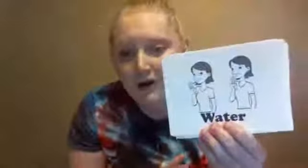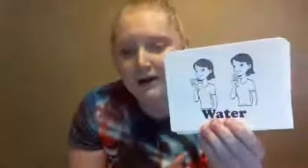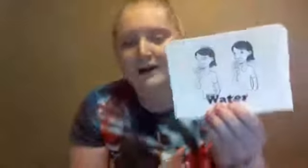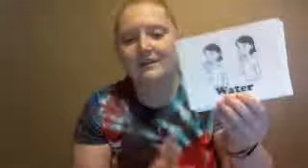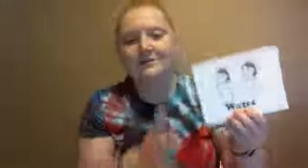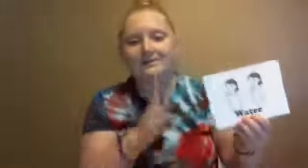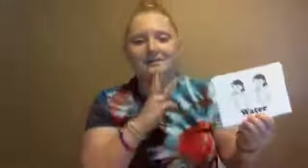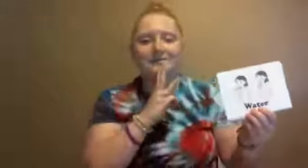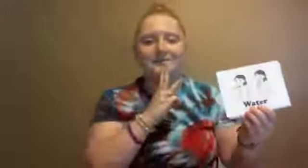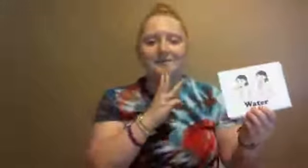water.